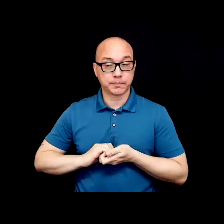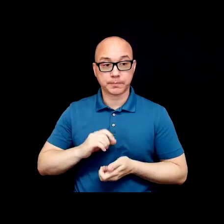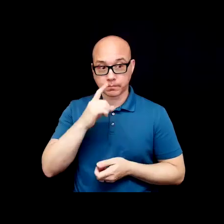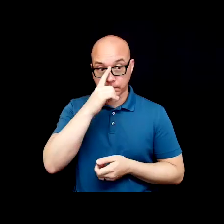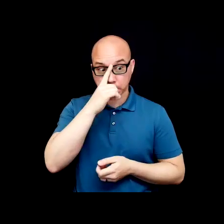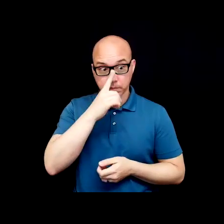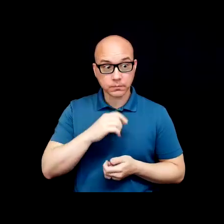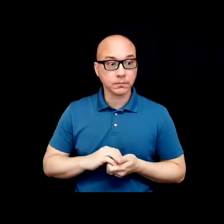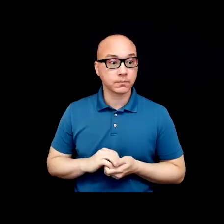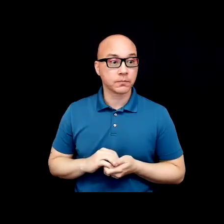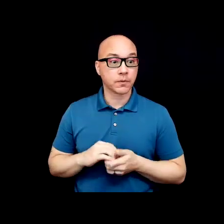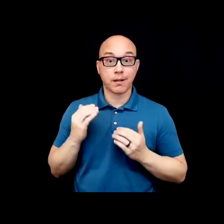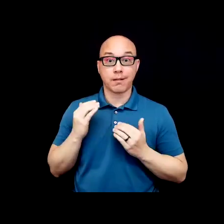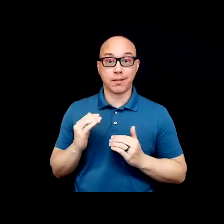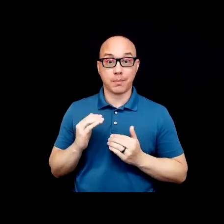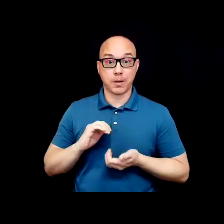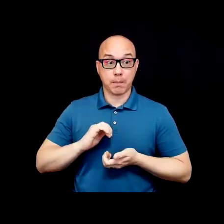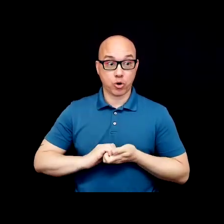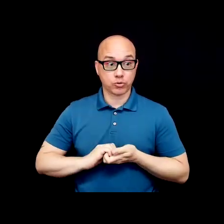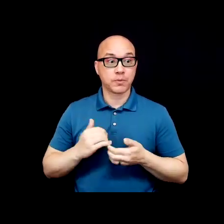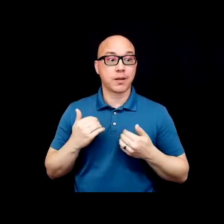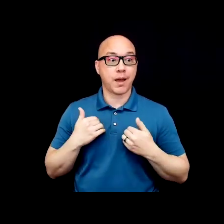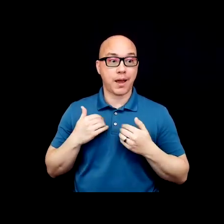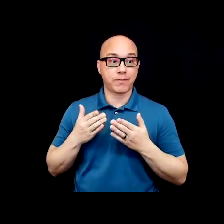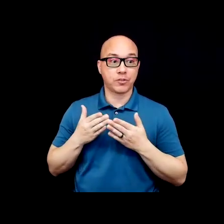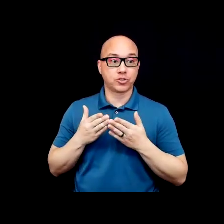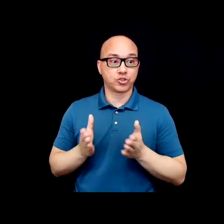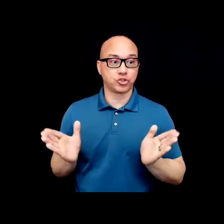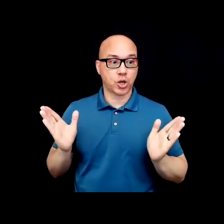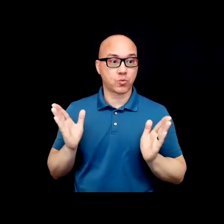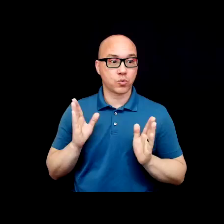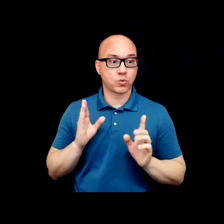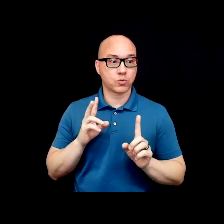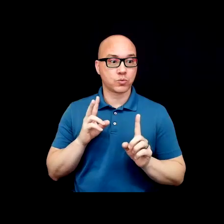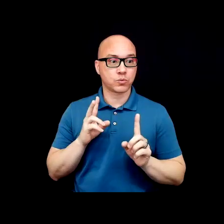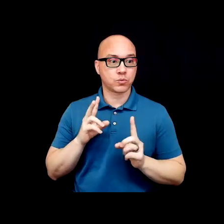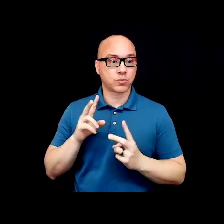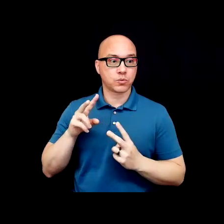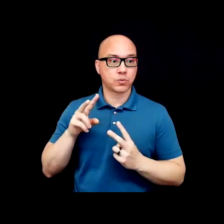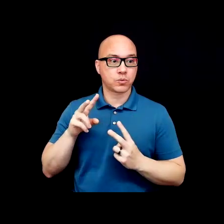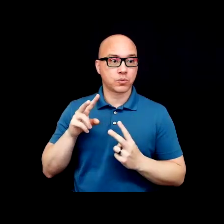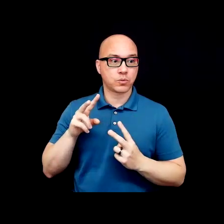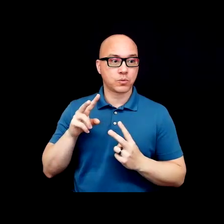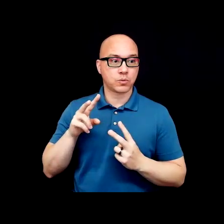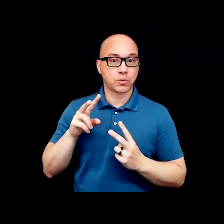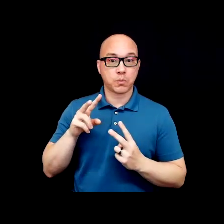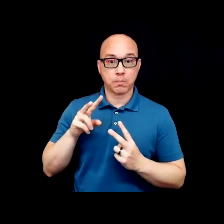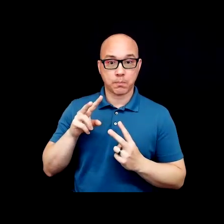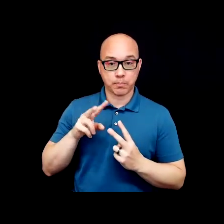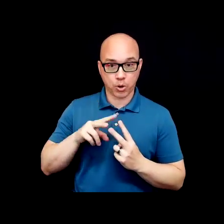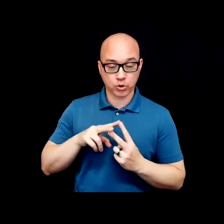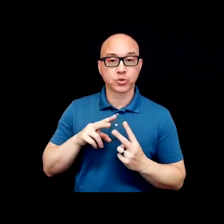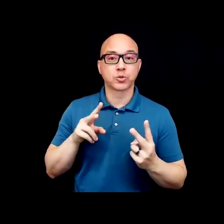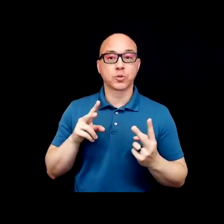is where you have a general partner, the person who, generally speaking, owns all